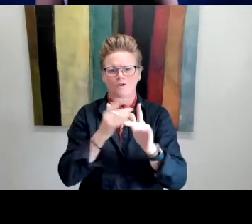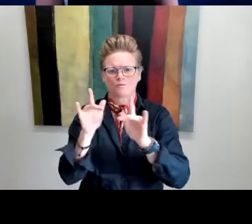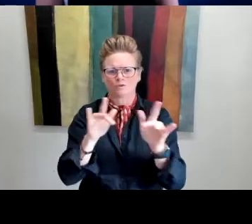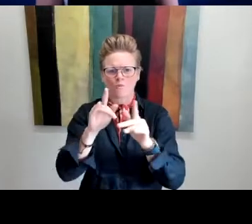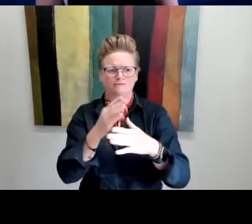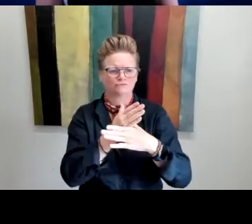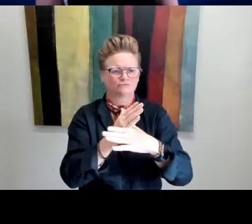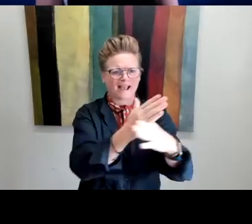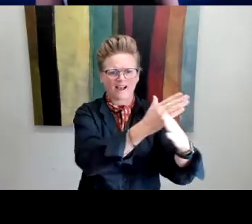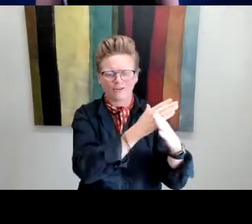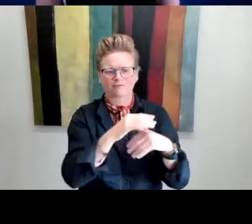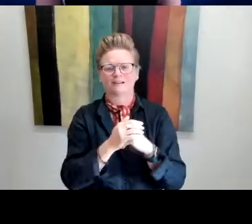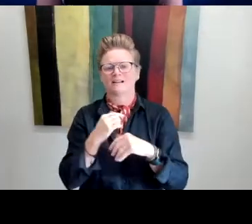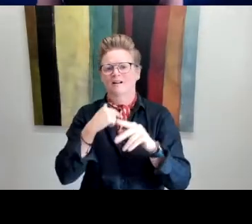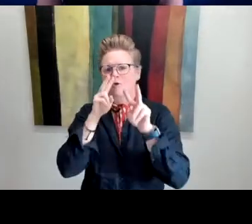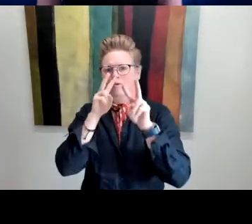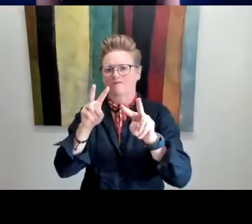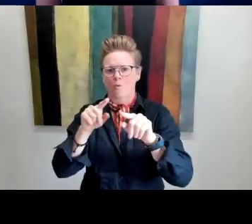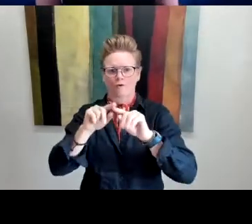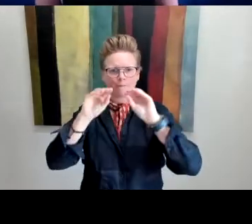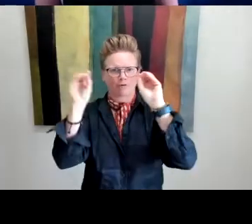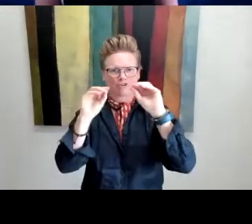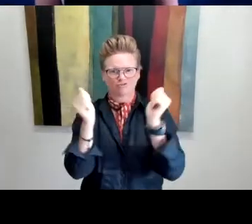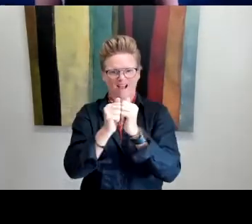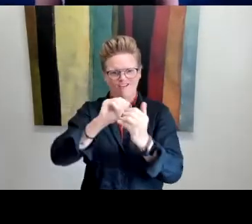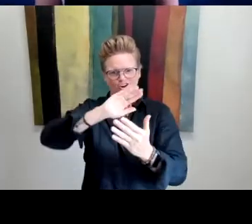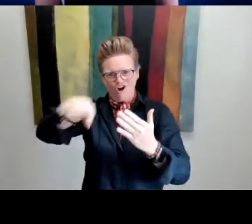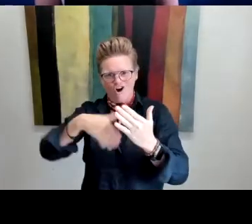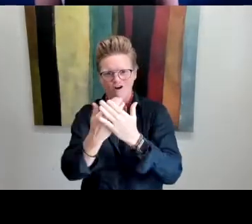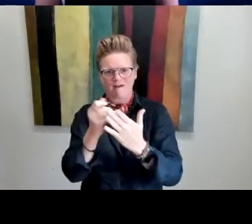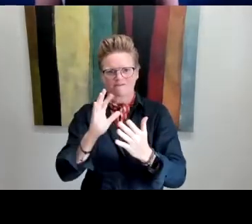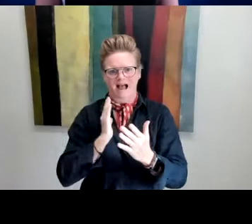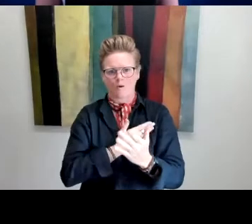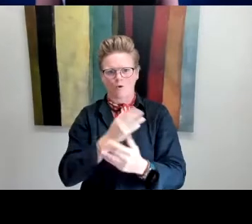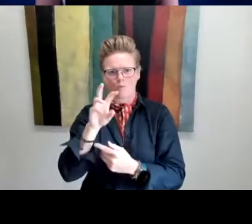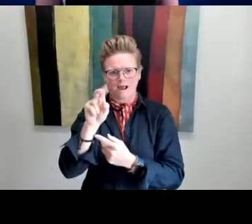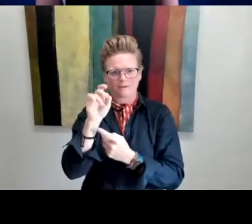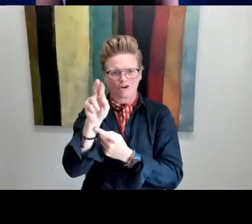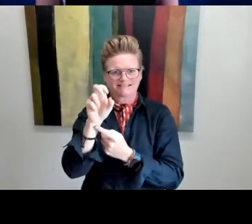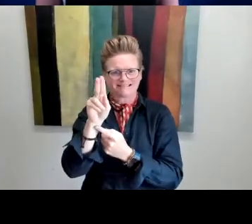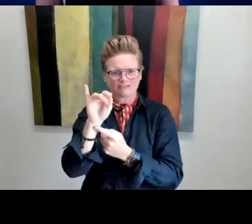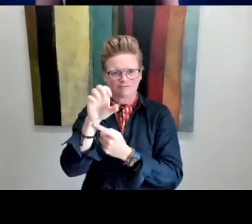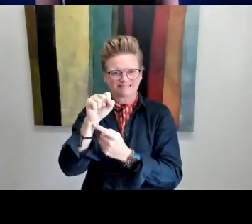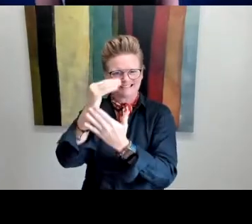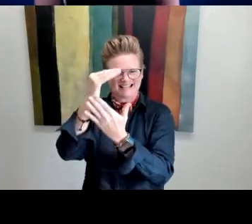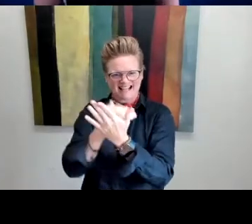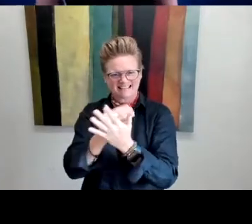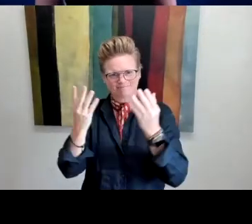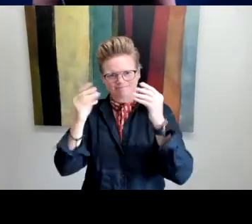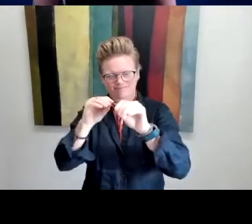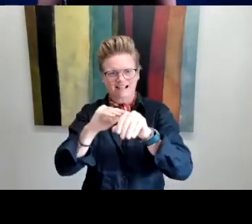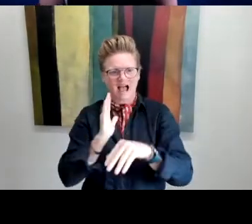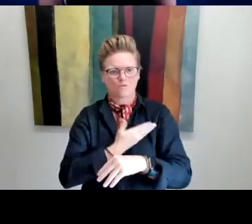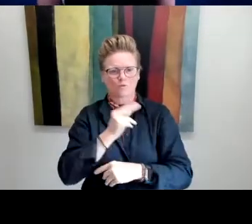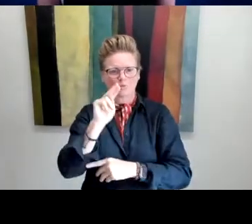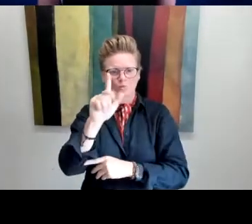food for thought, and use some of our recordings, and feel free to share them. I look forward to putting together all of our webinar